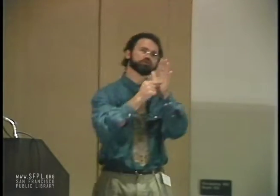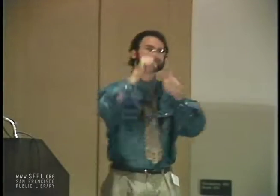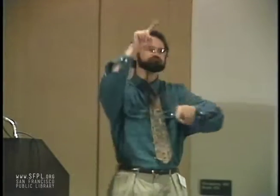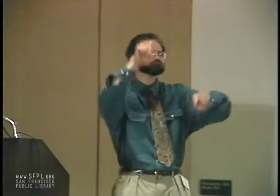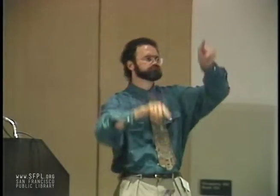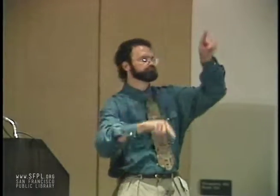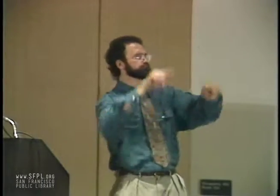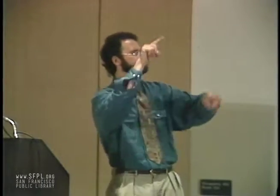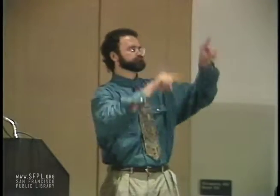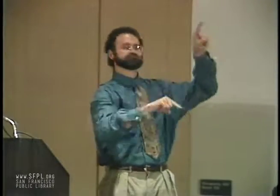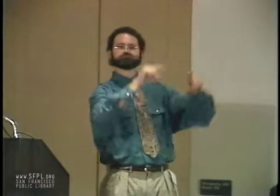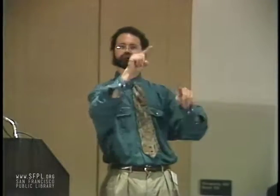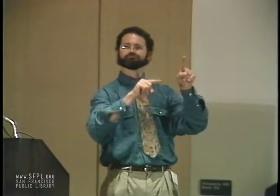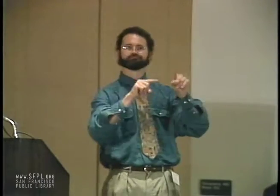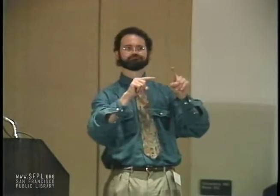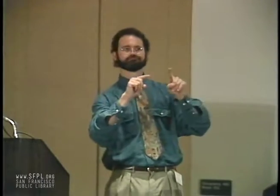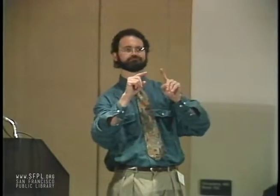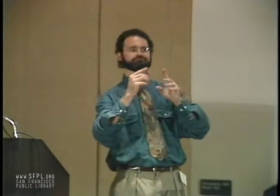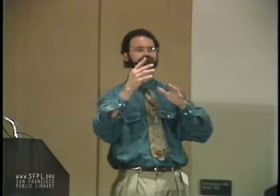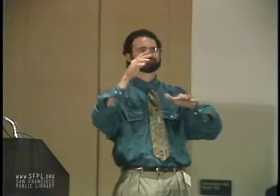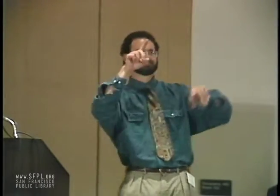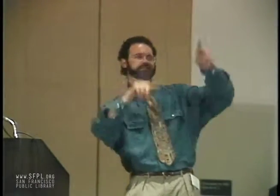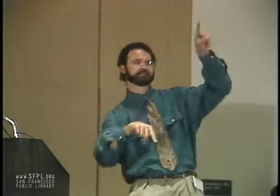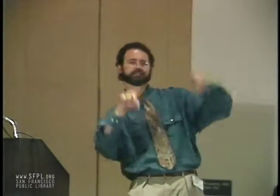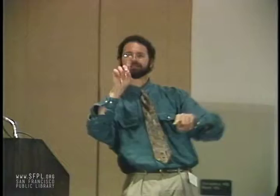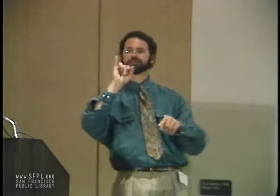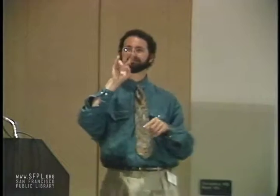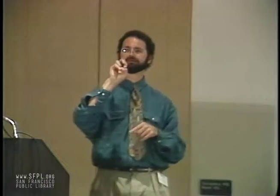have in the deaf culture? In fact, we have a variety